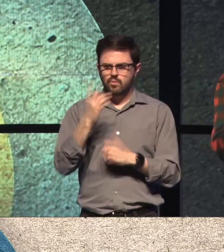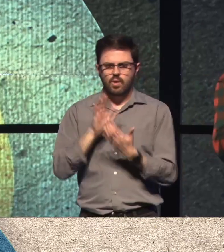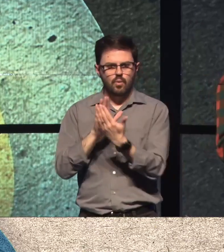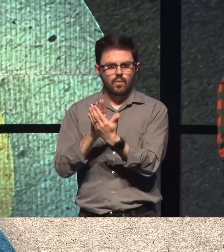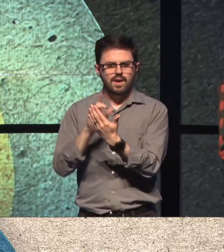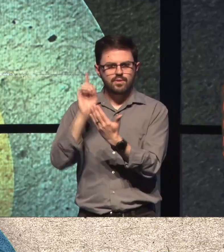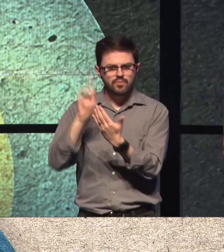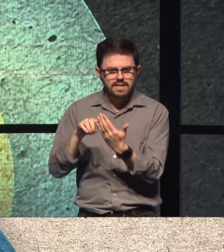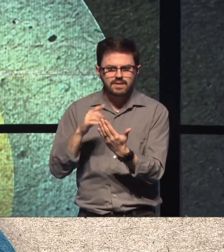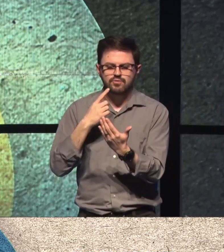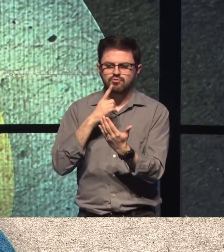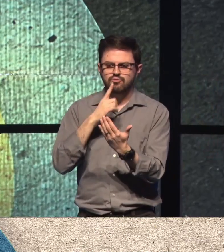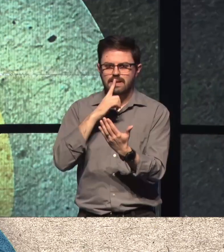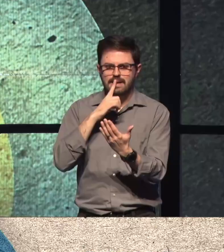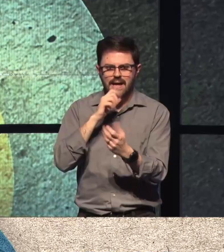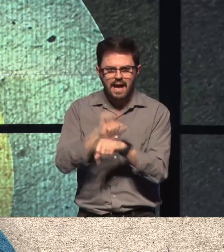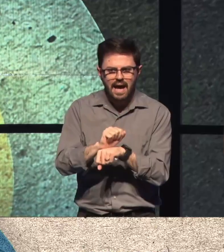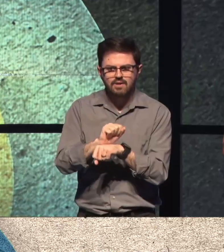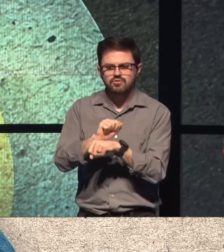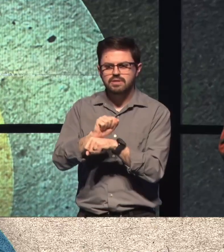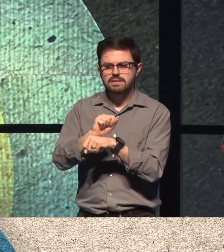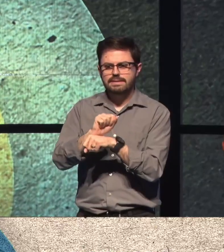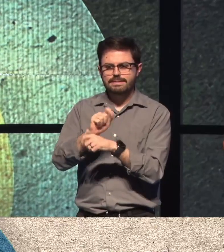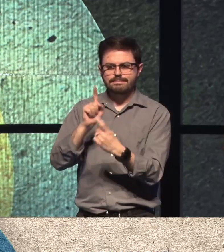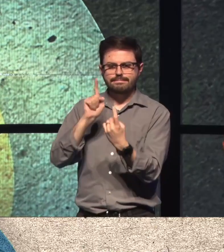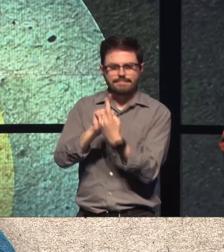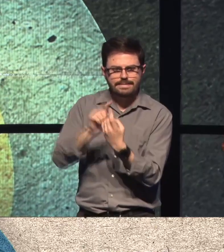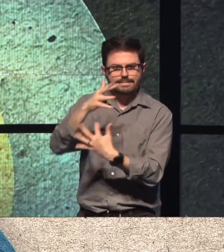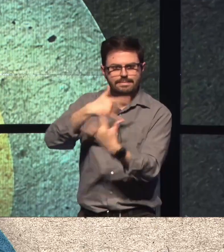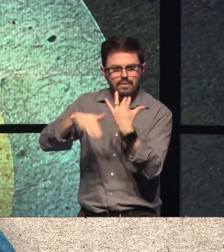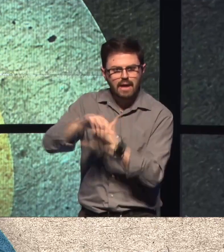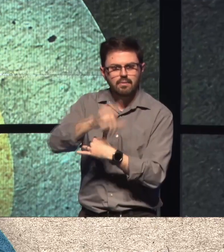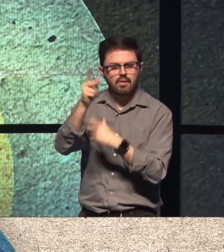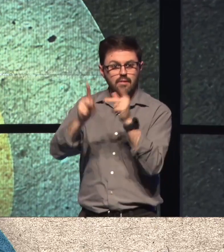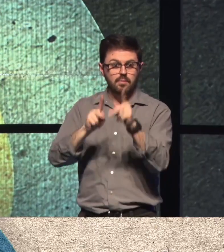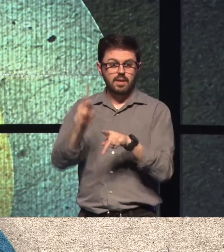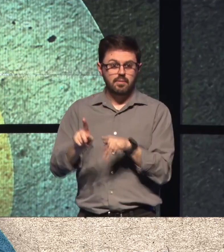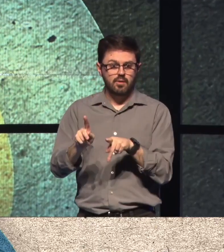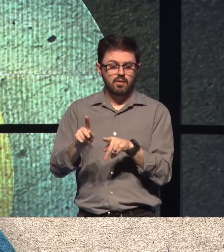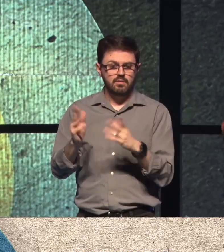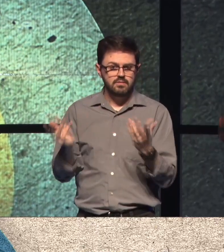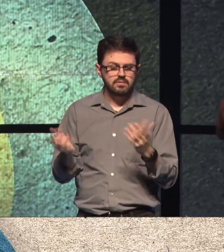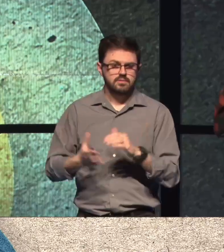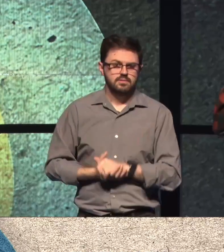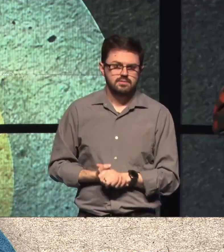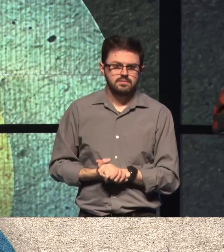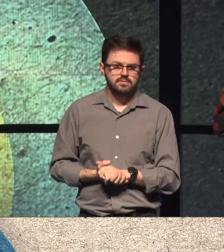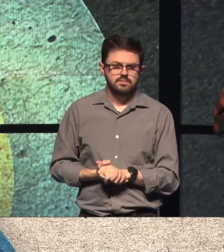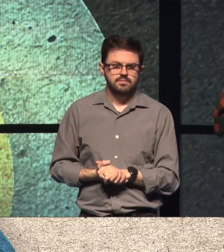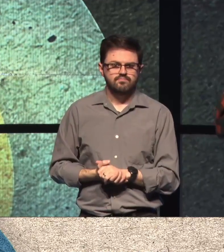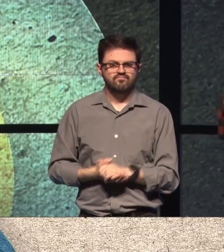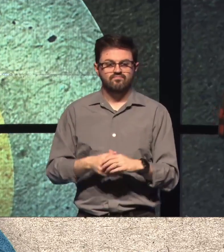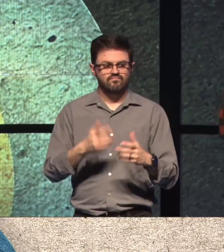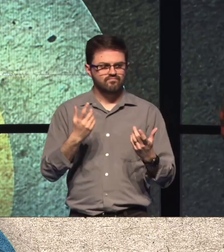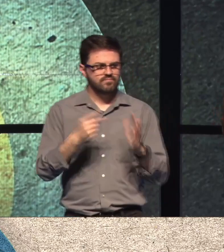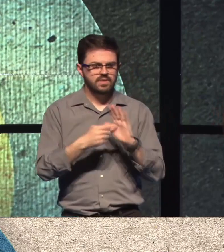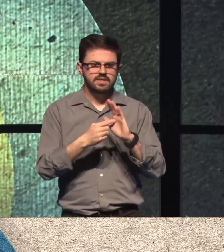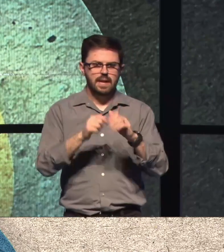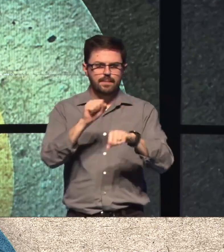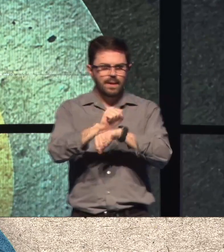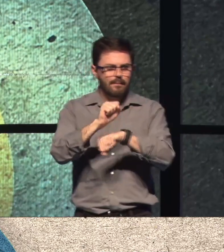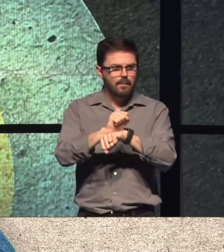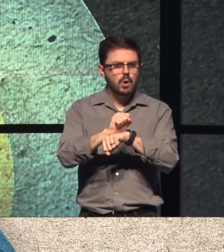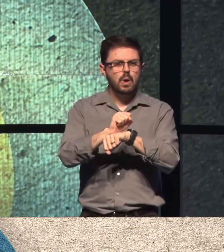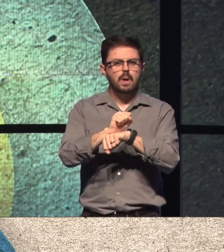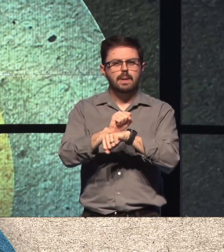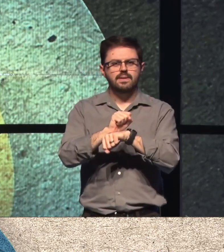get proximate. We've got to get close. At work, like, turn on your spidey